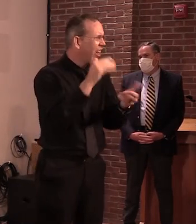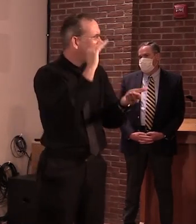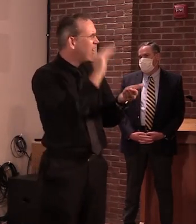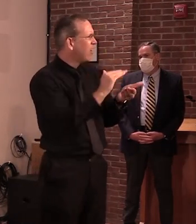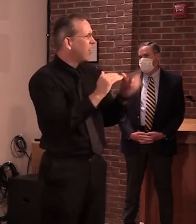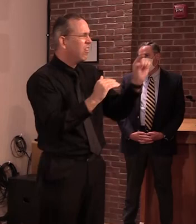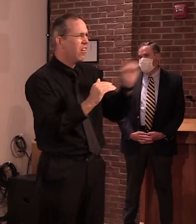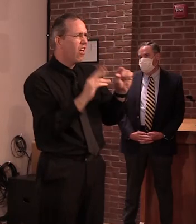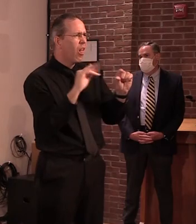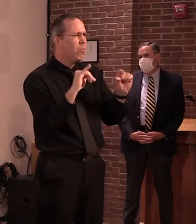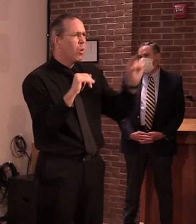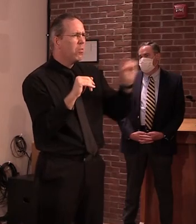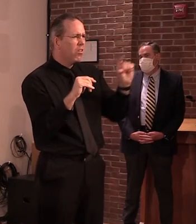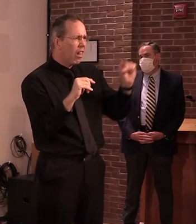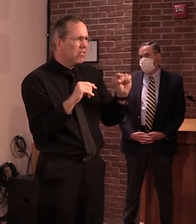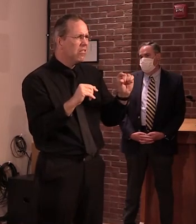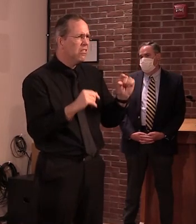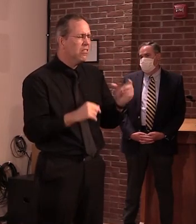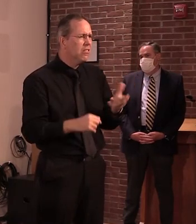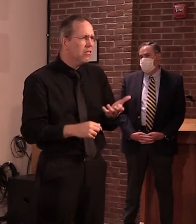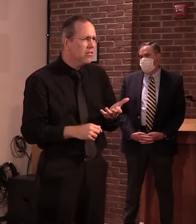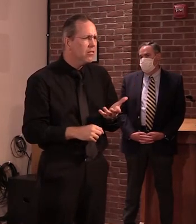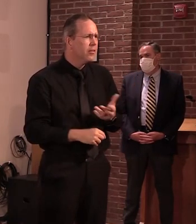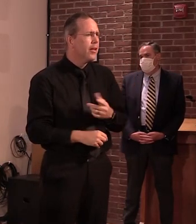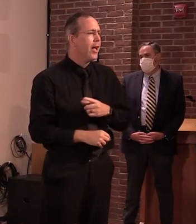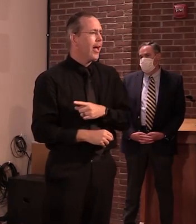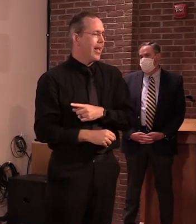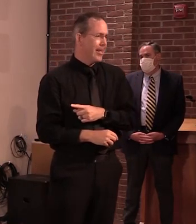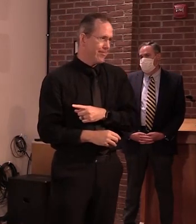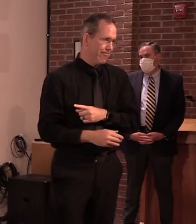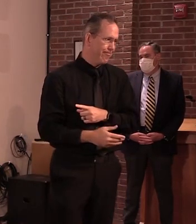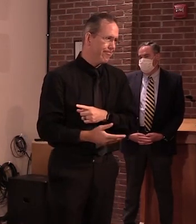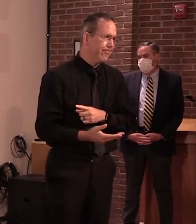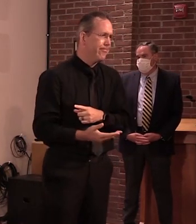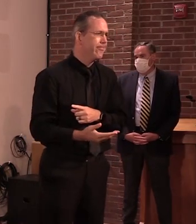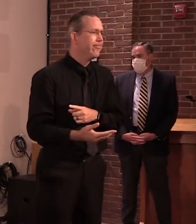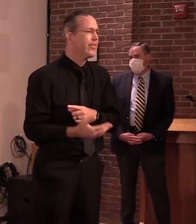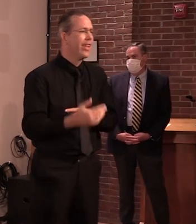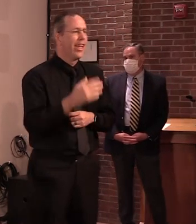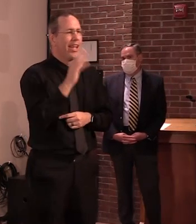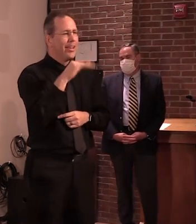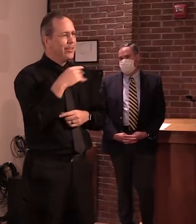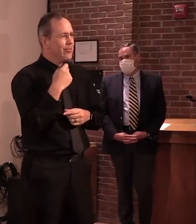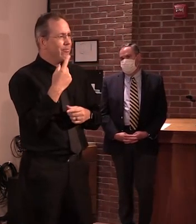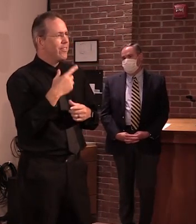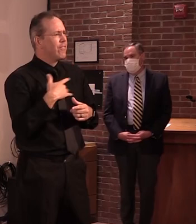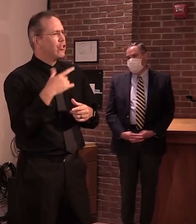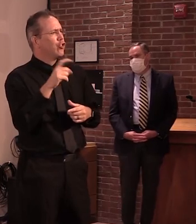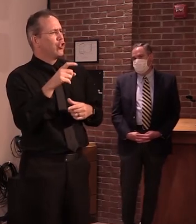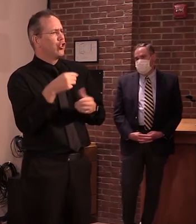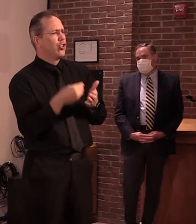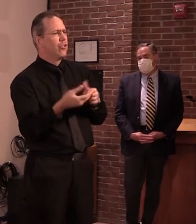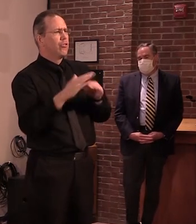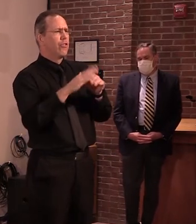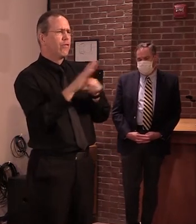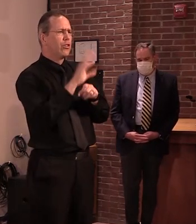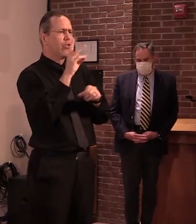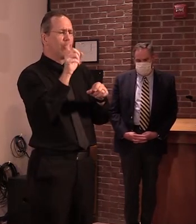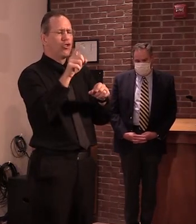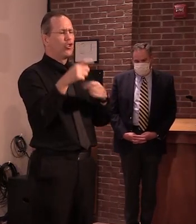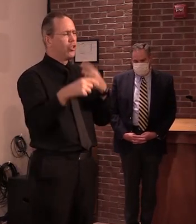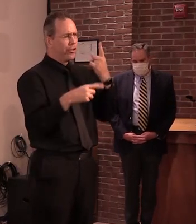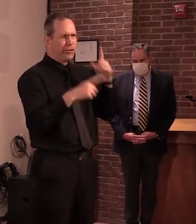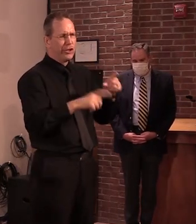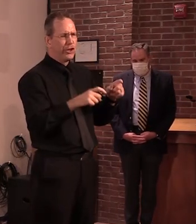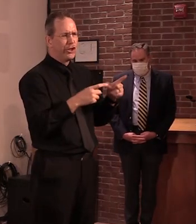do believe that there should be something there, and I also believe they'll come to some agreement on this, and it'll be